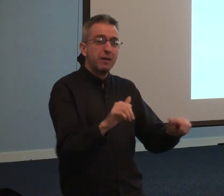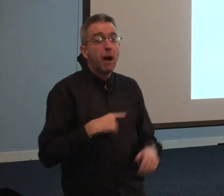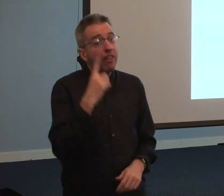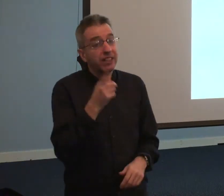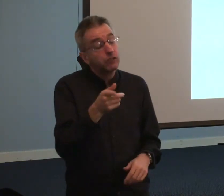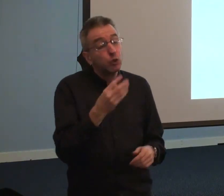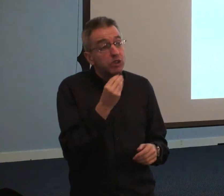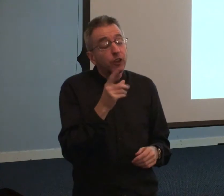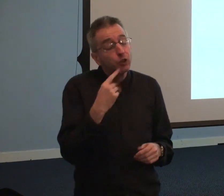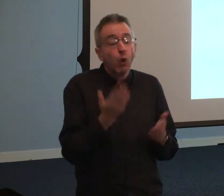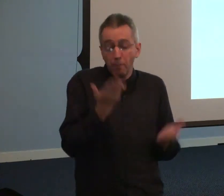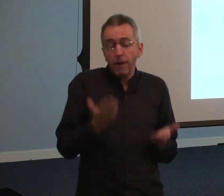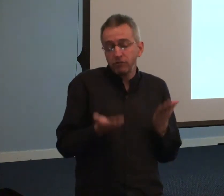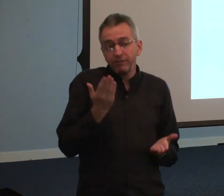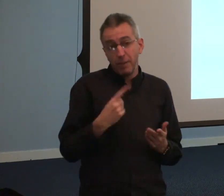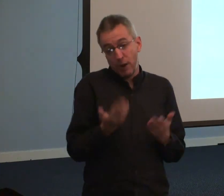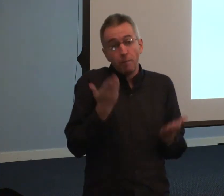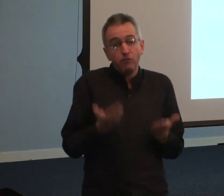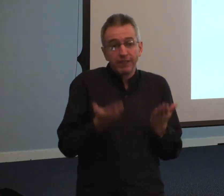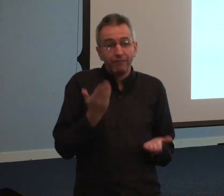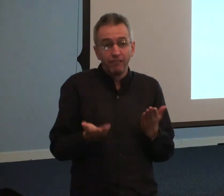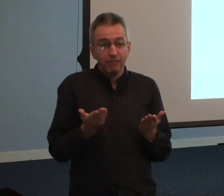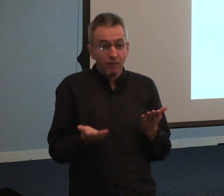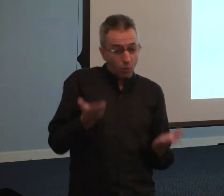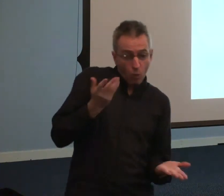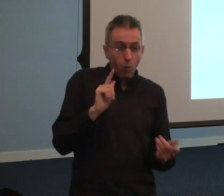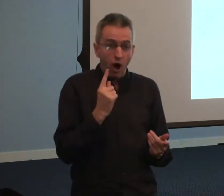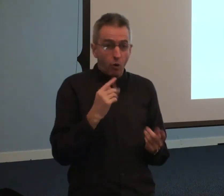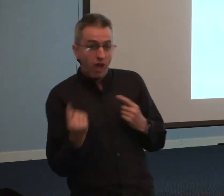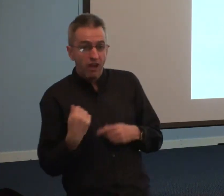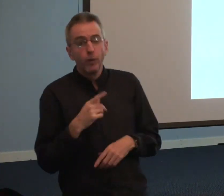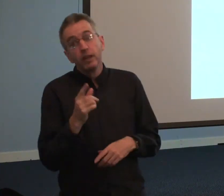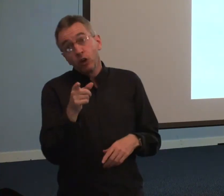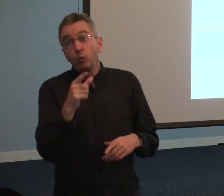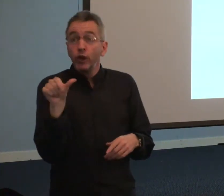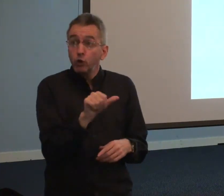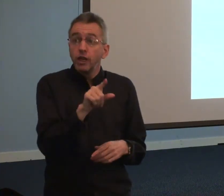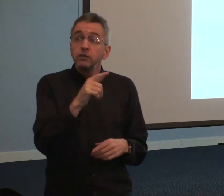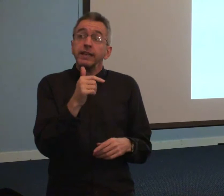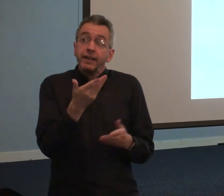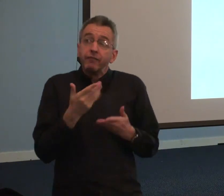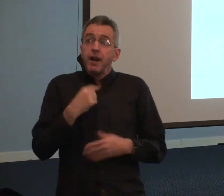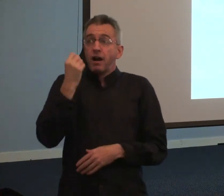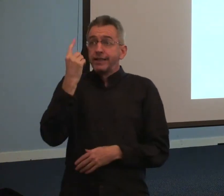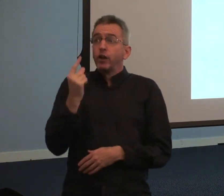positive representation out there. But I think you're right, it might be interesting to compare one with the other, positive and negative.